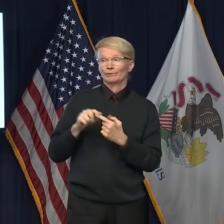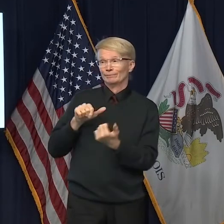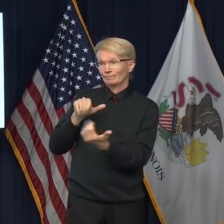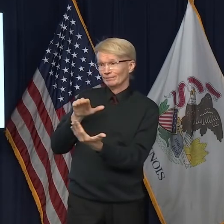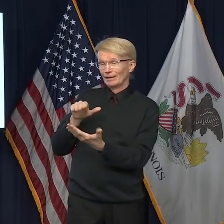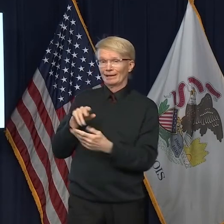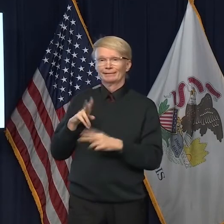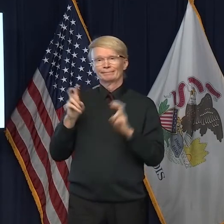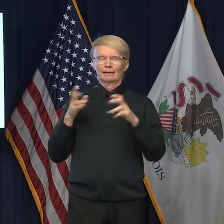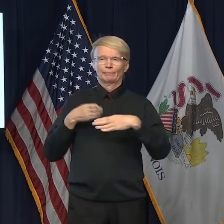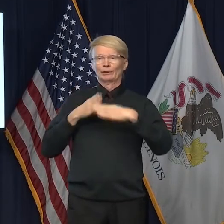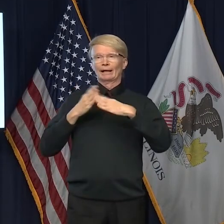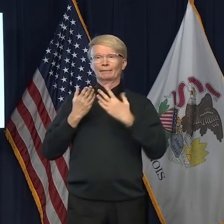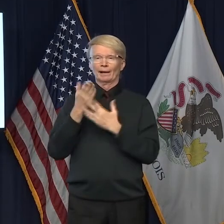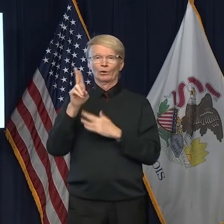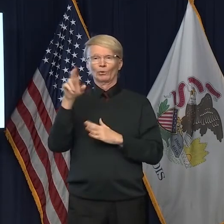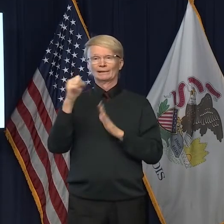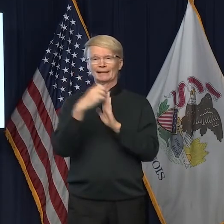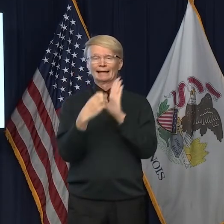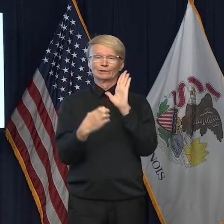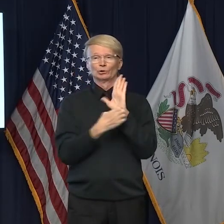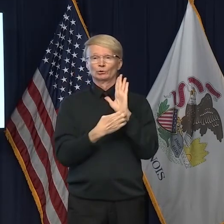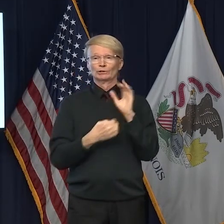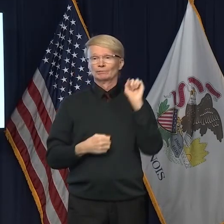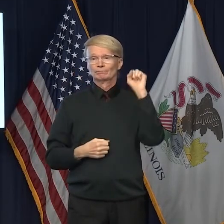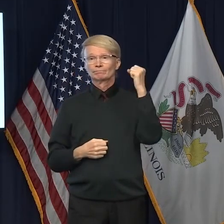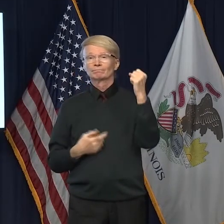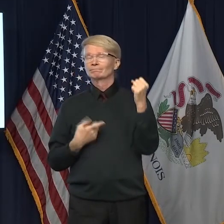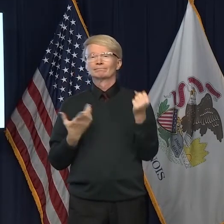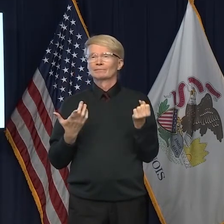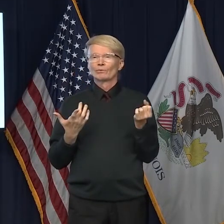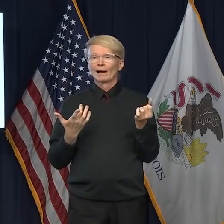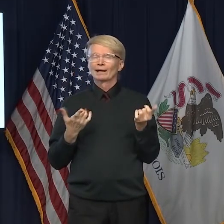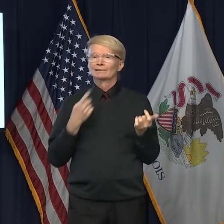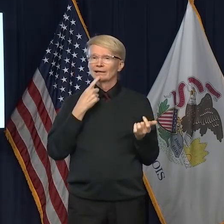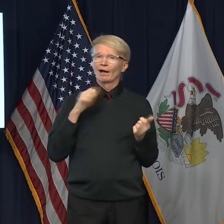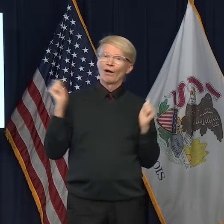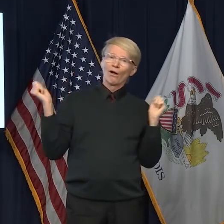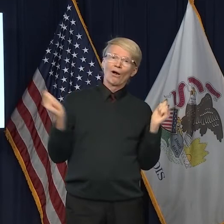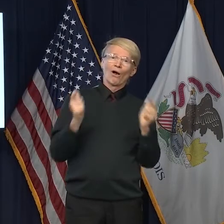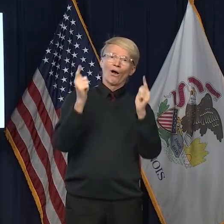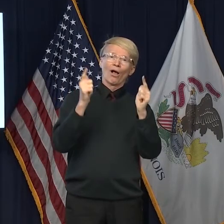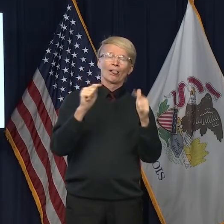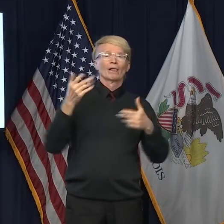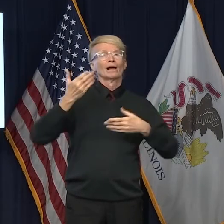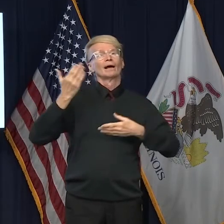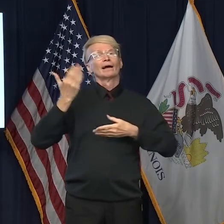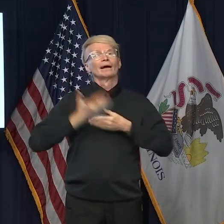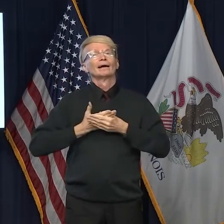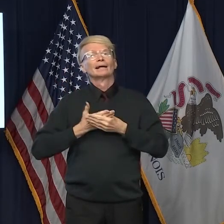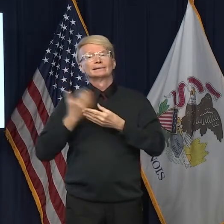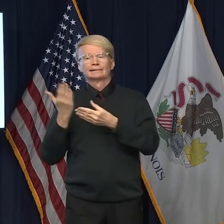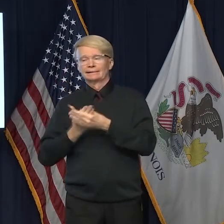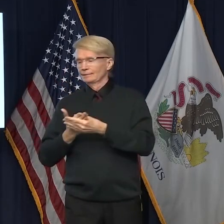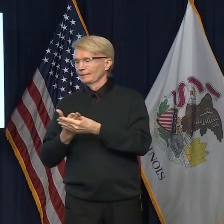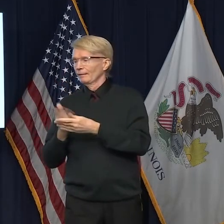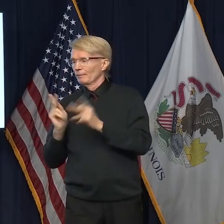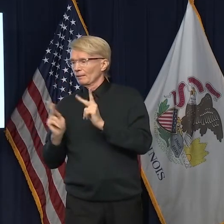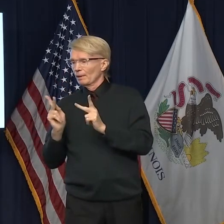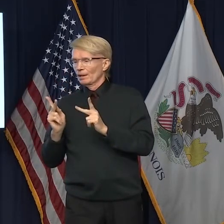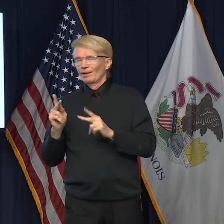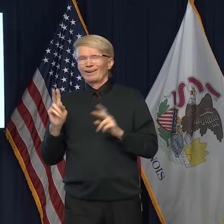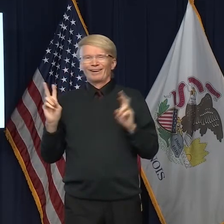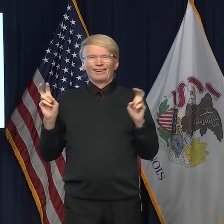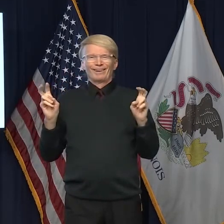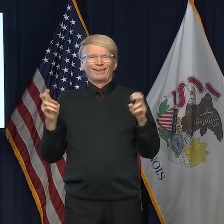the protected by the U.S. Constitution other than to point to all of the cases that have been lost by the snake oil salesmen that have